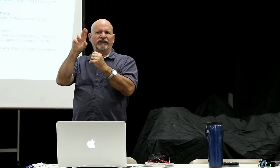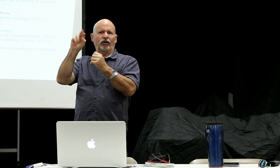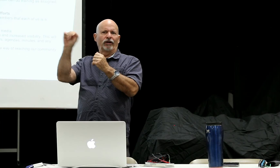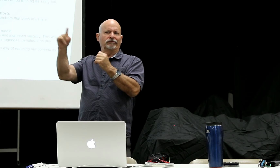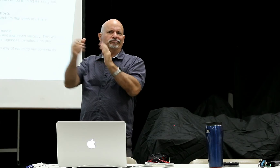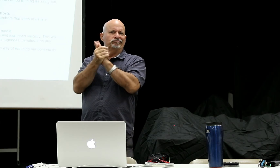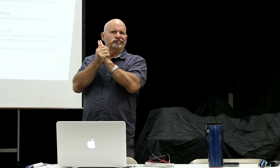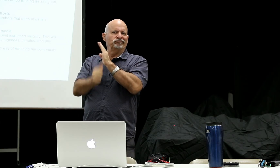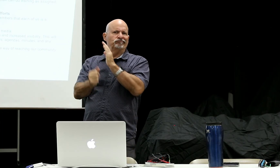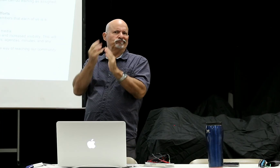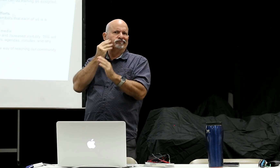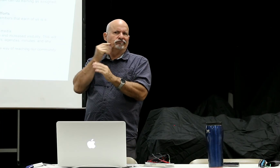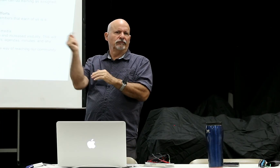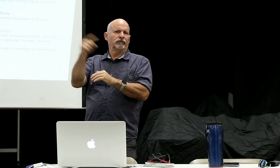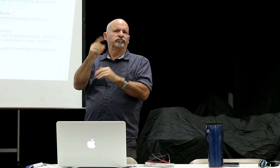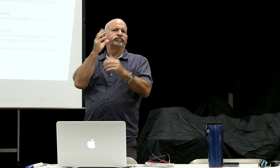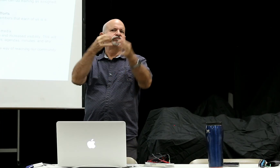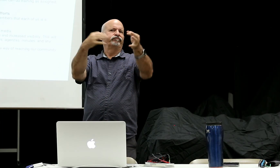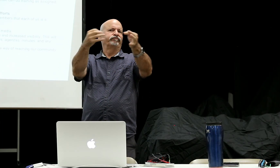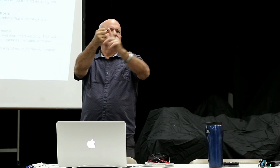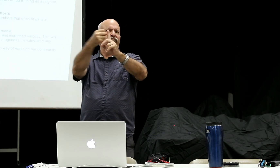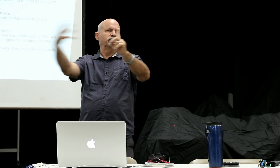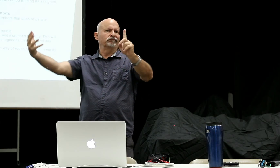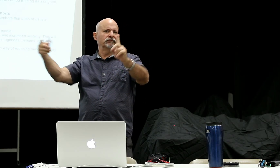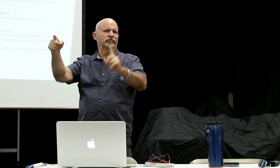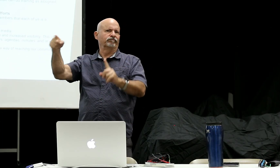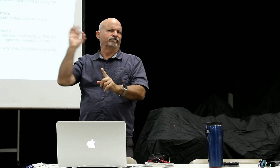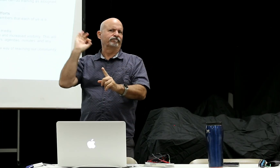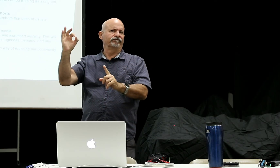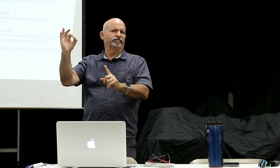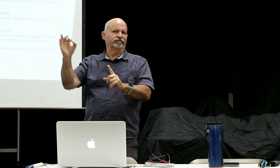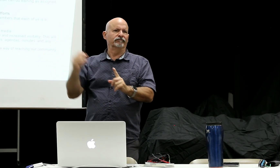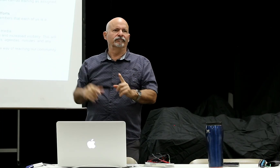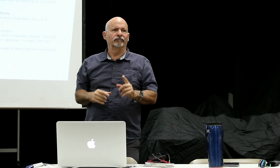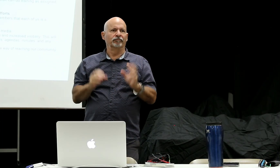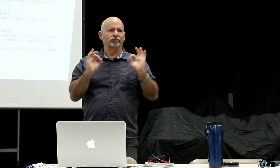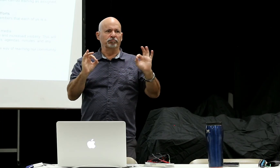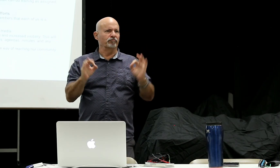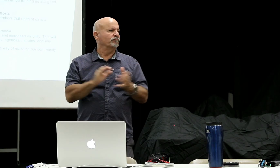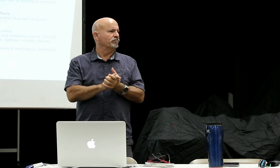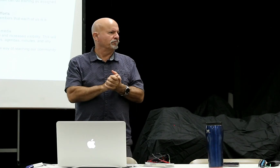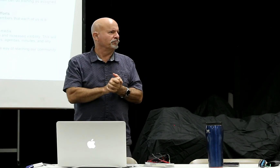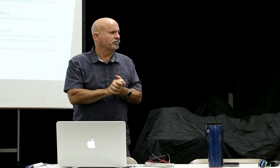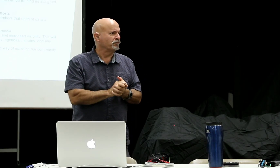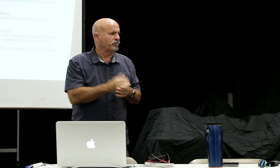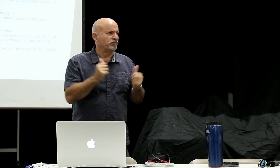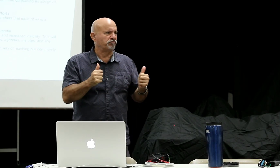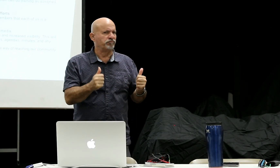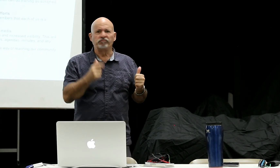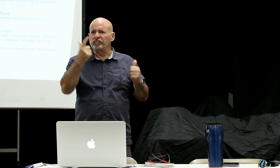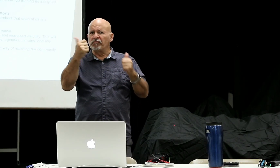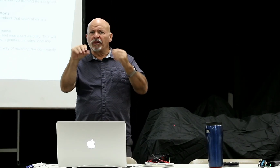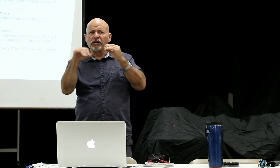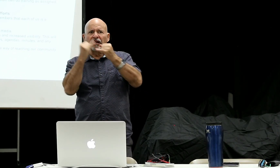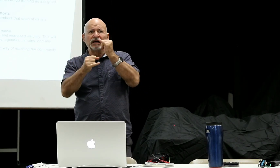And again, I'm in graphic design. I worked for the yearbook, worked on the yearbook and all of that, and so